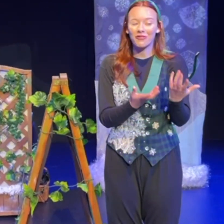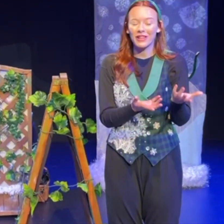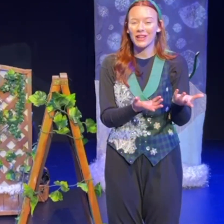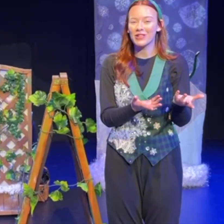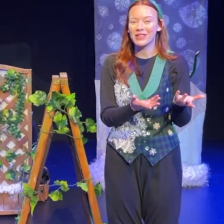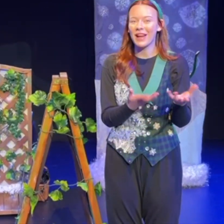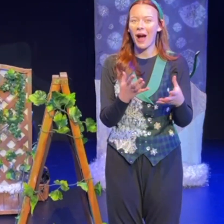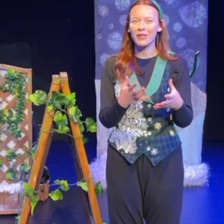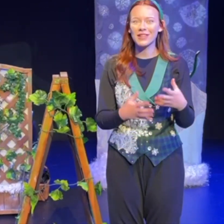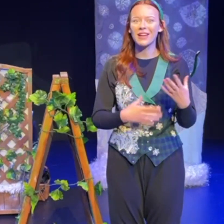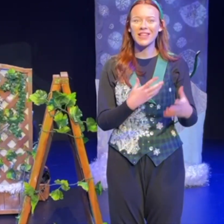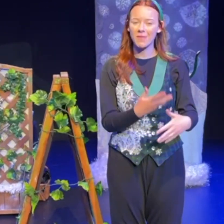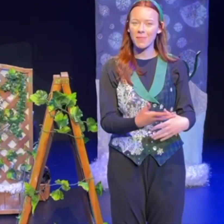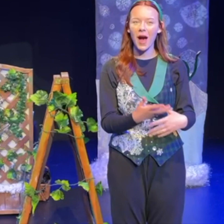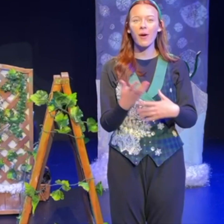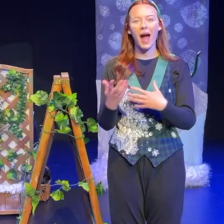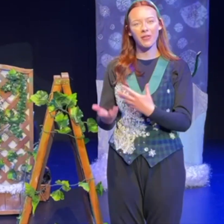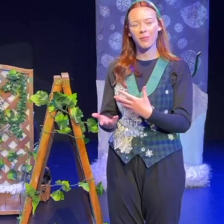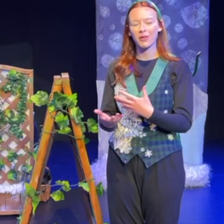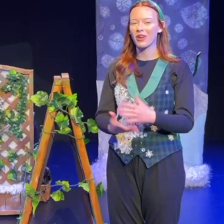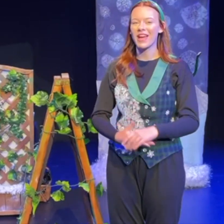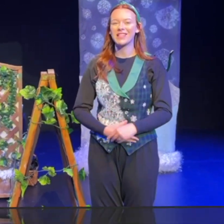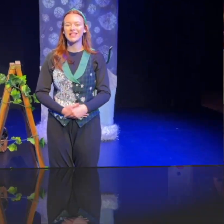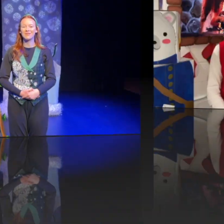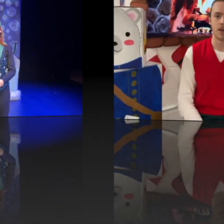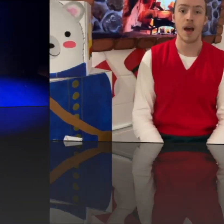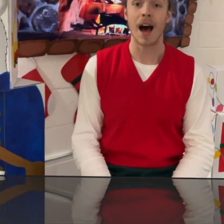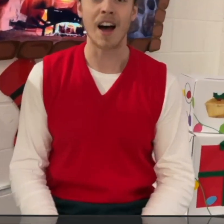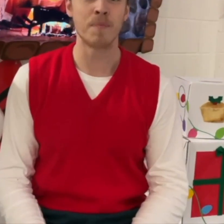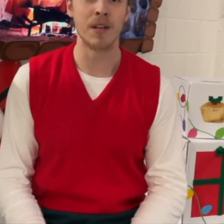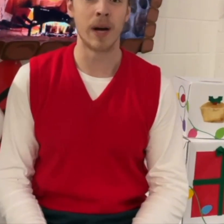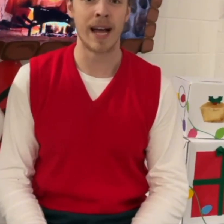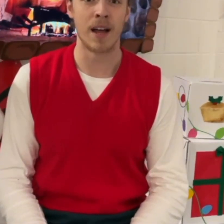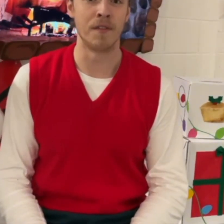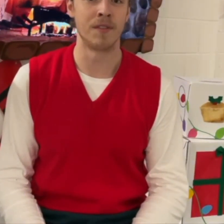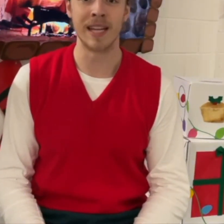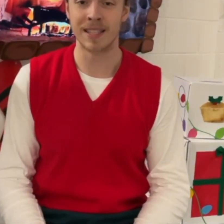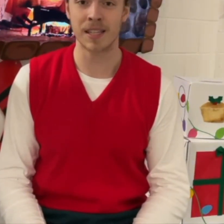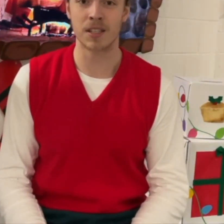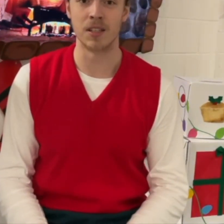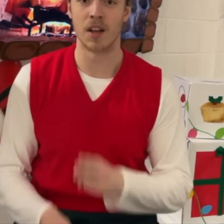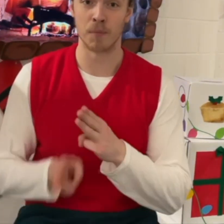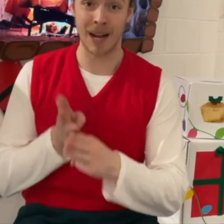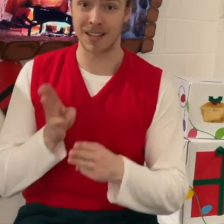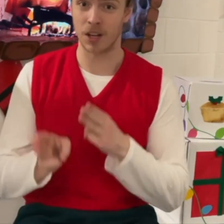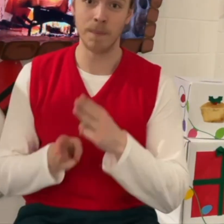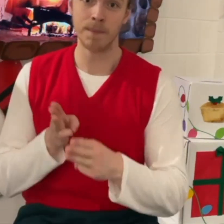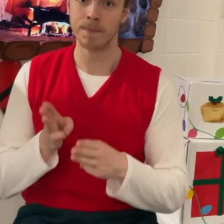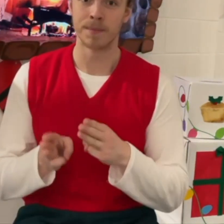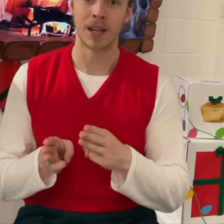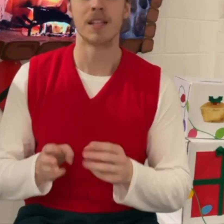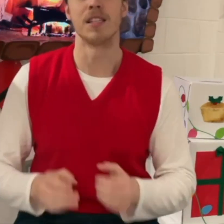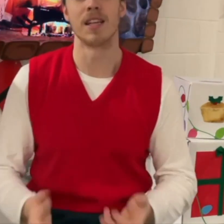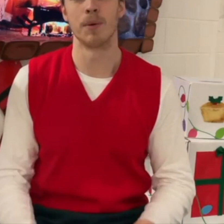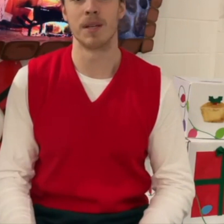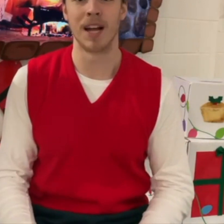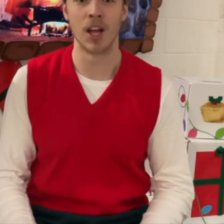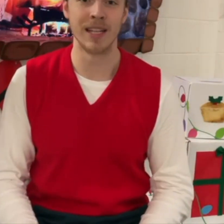really interesting how the signs came about, how they were created. I've been aware of the existence of Makaton since I was in my early